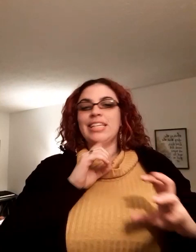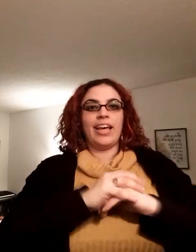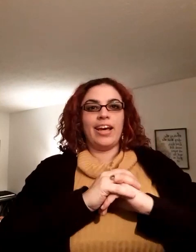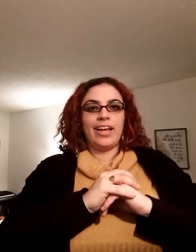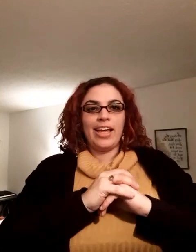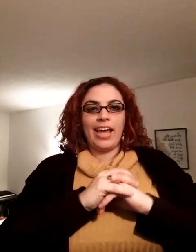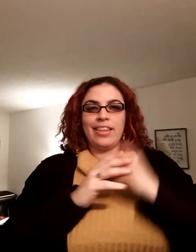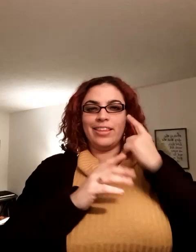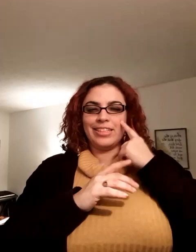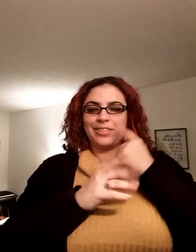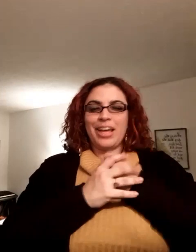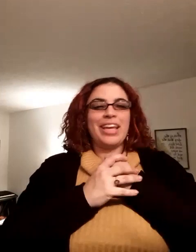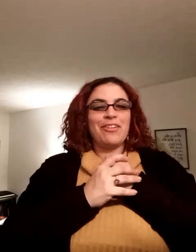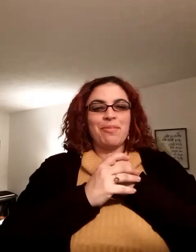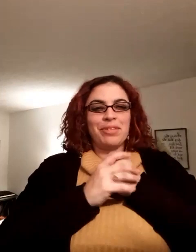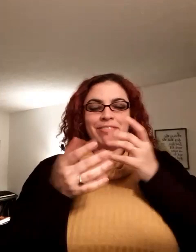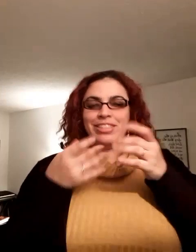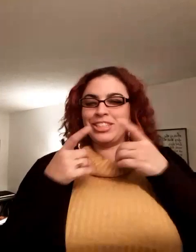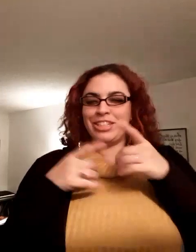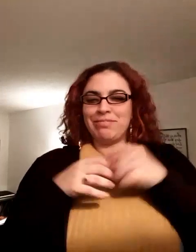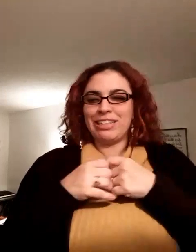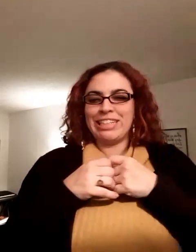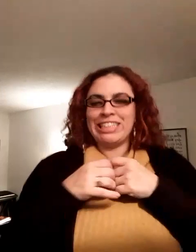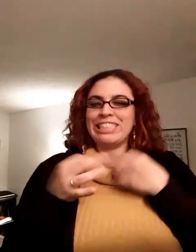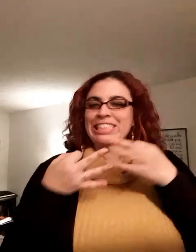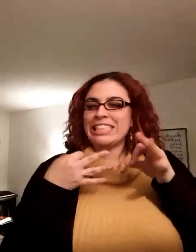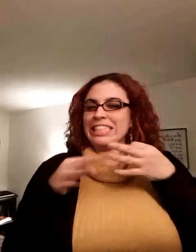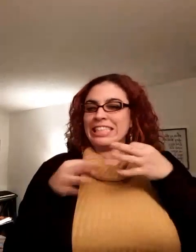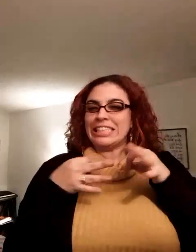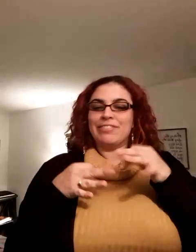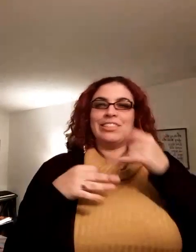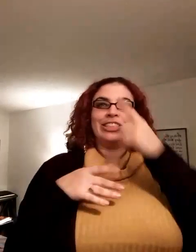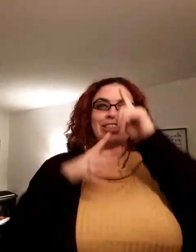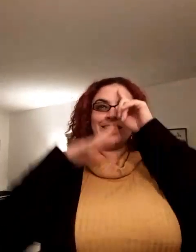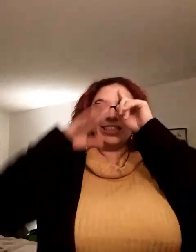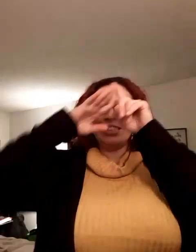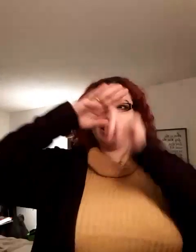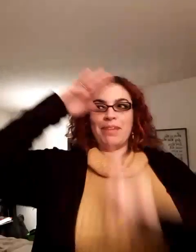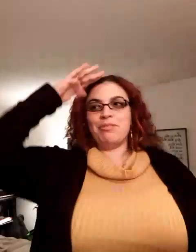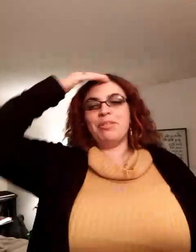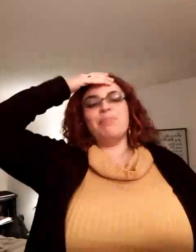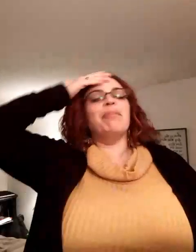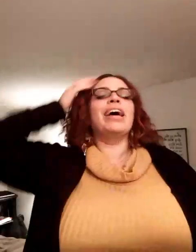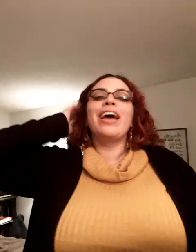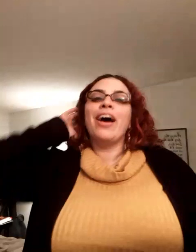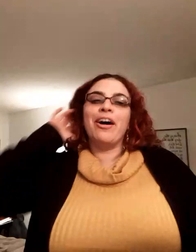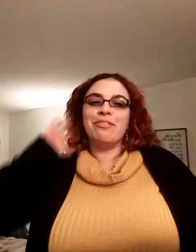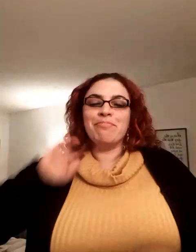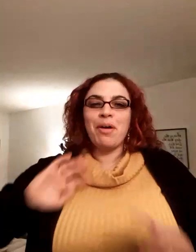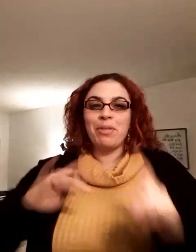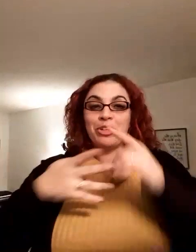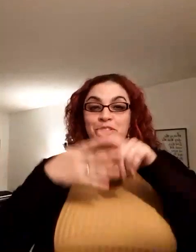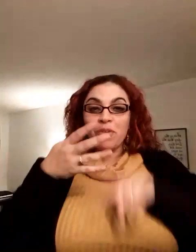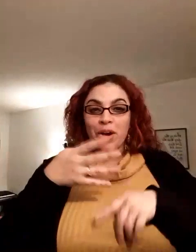Yeah, I think that's, I can't remember the definition, I'm sorry. The definition escaped me, but there's 4 of